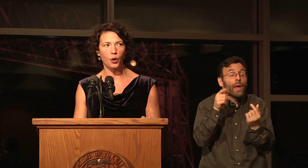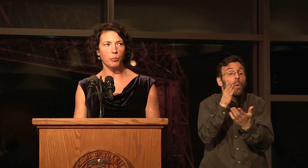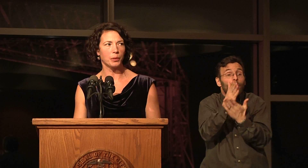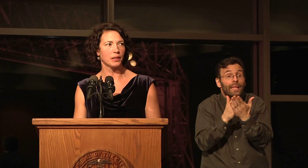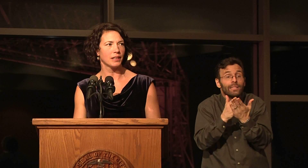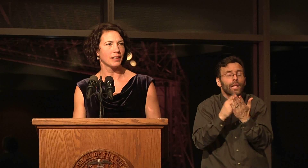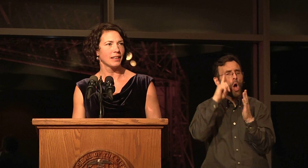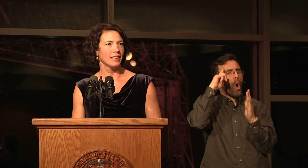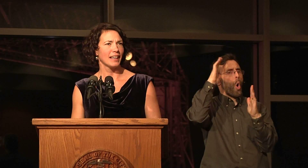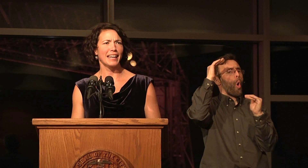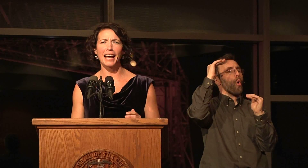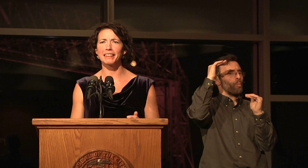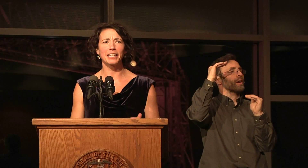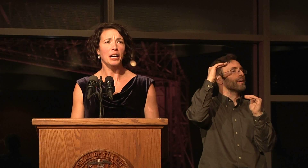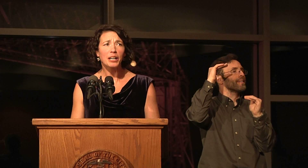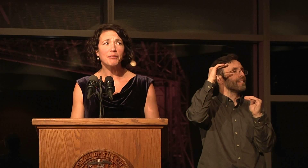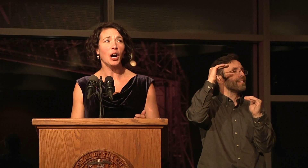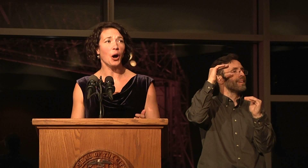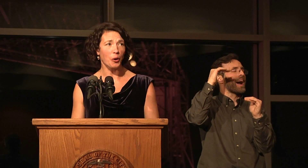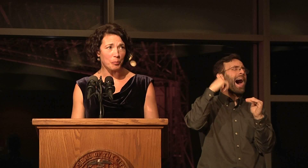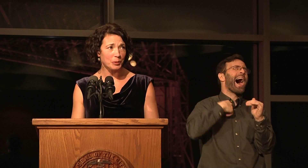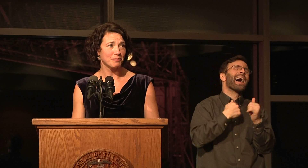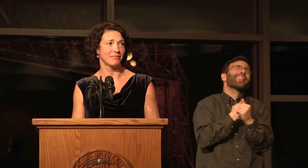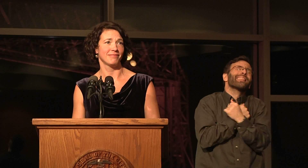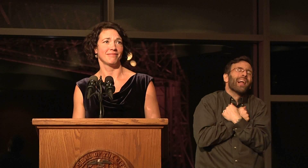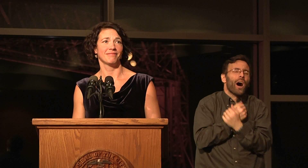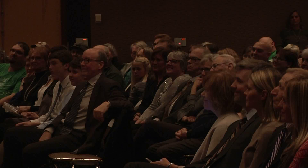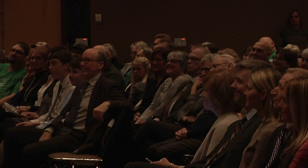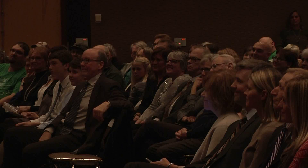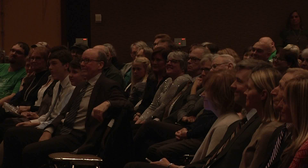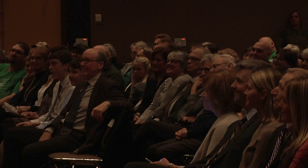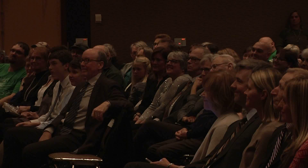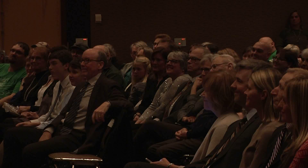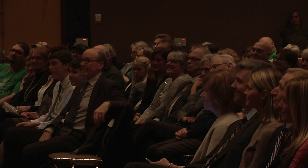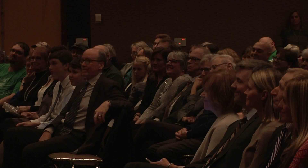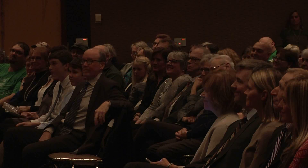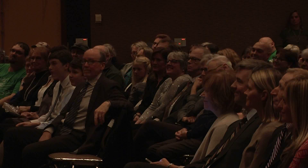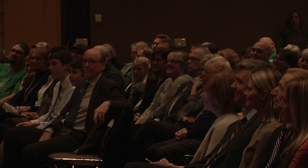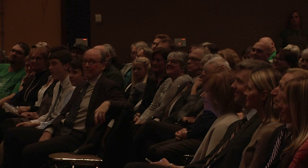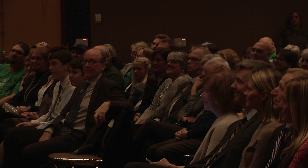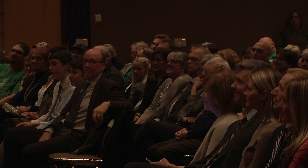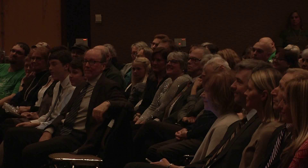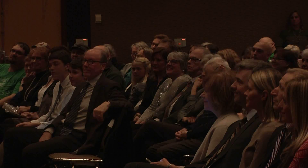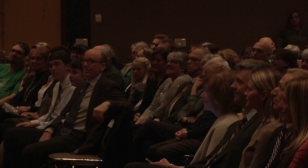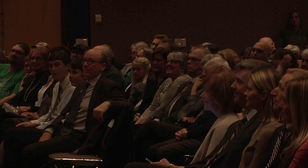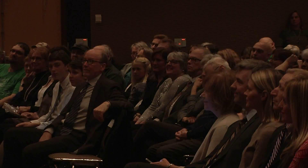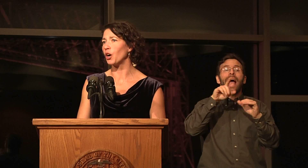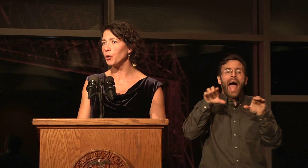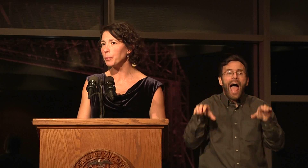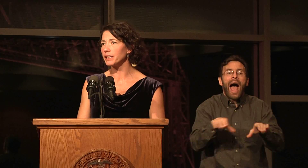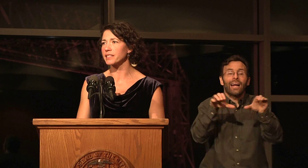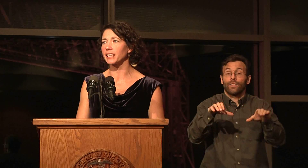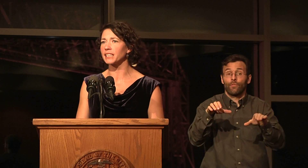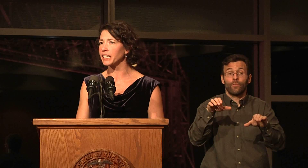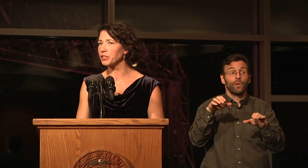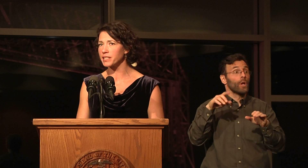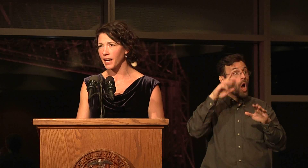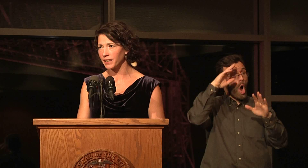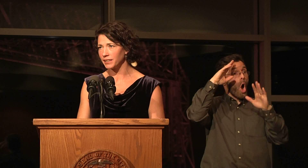is hope. And I love hope. And here's why. It is active. Hope